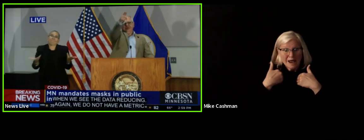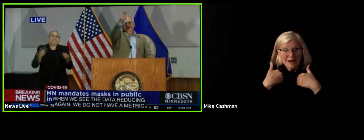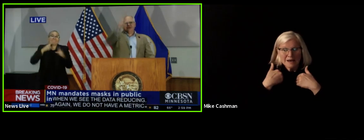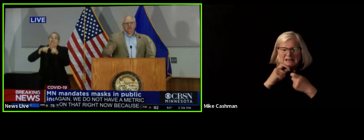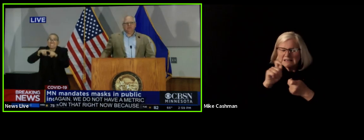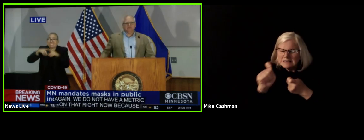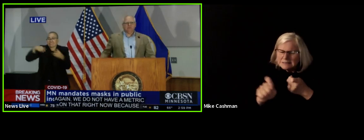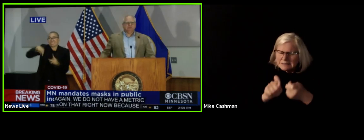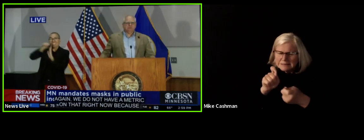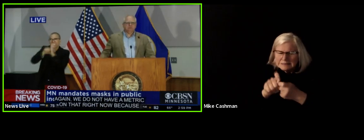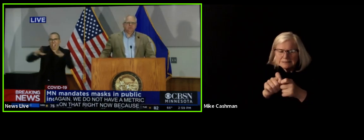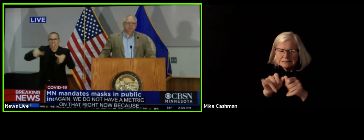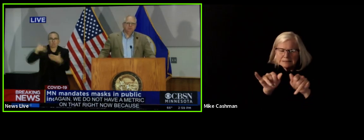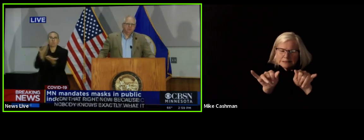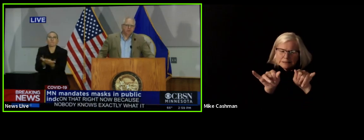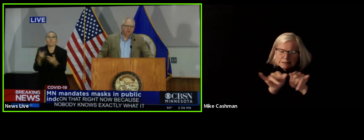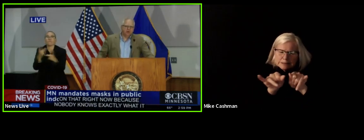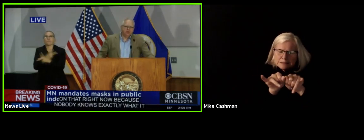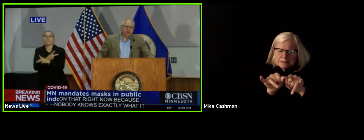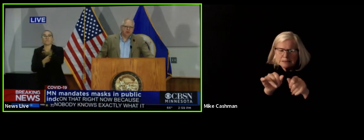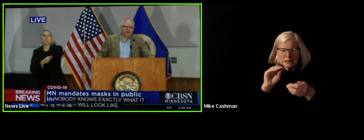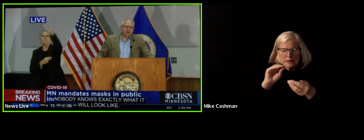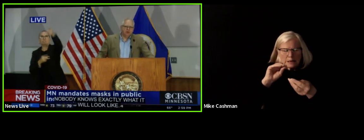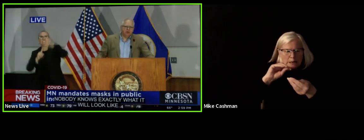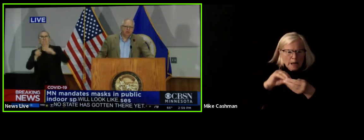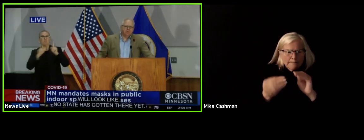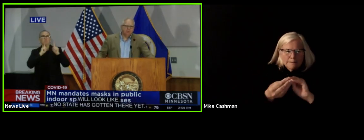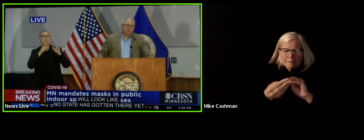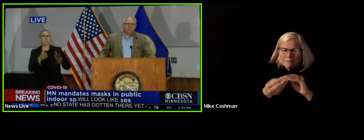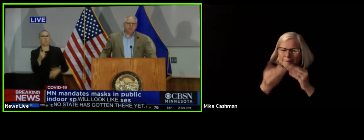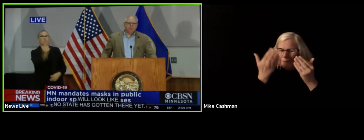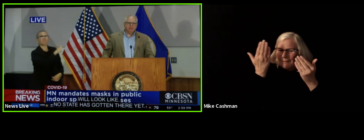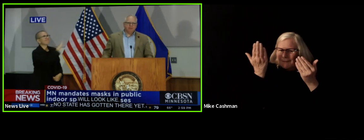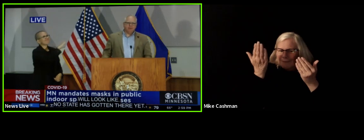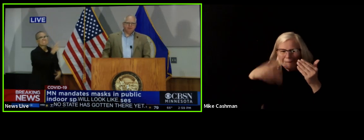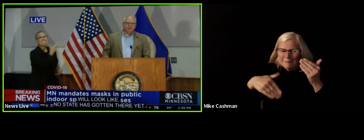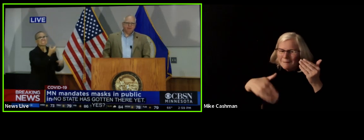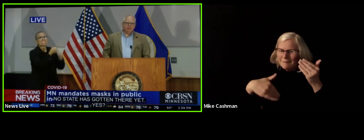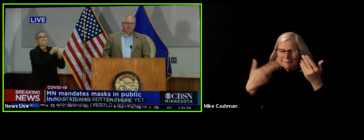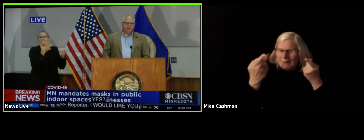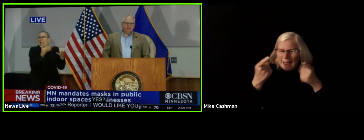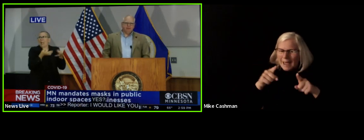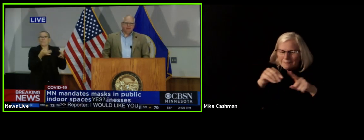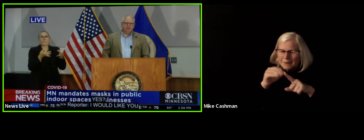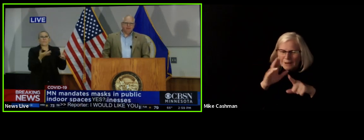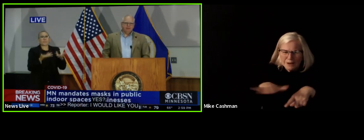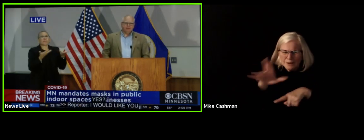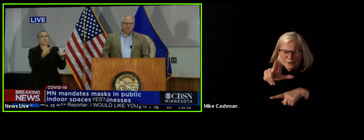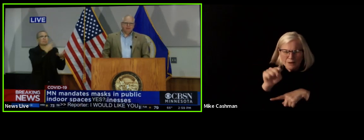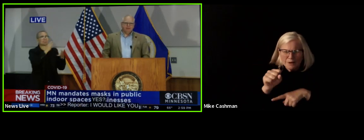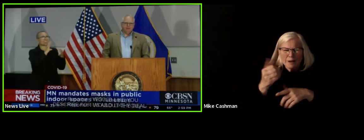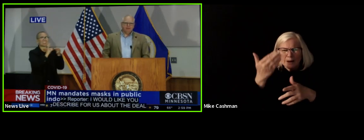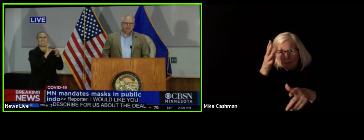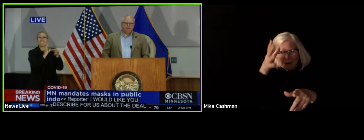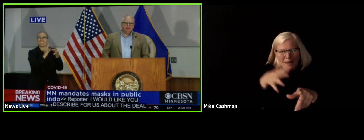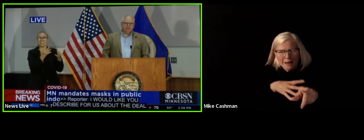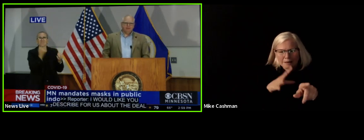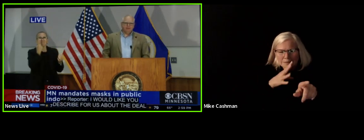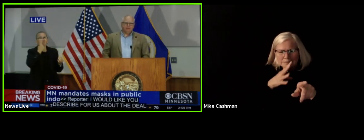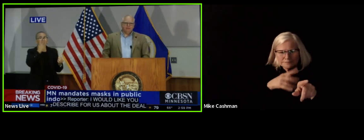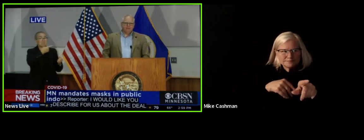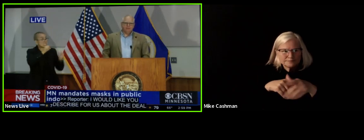Yes, Tim. I'd like you to describe for us the deal that you sort of mentioned, that where you could see